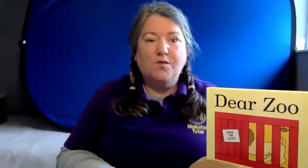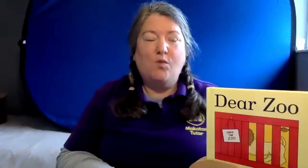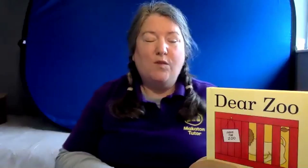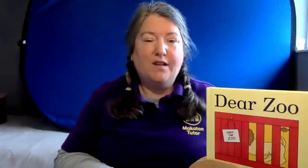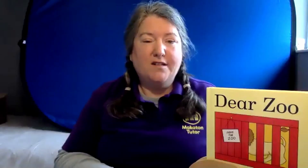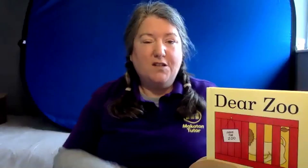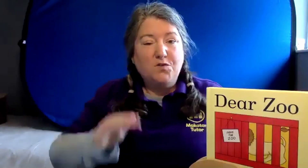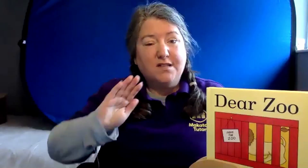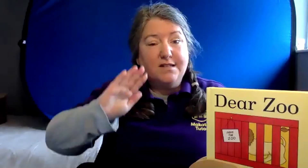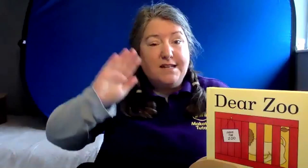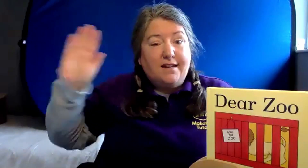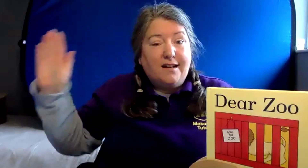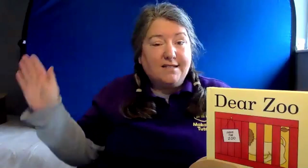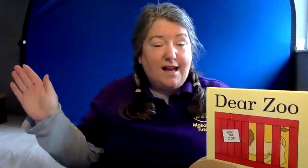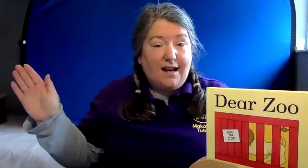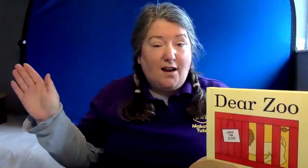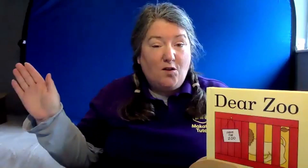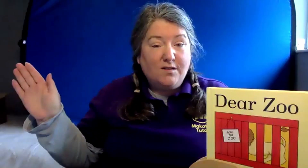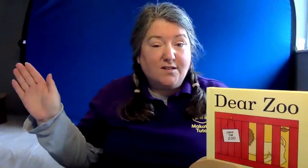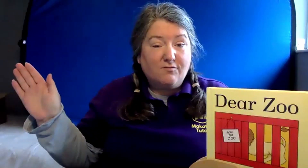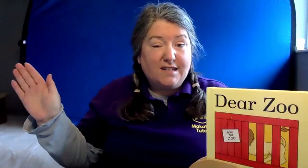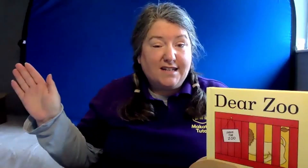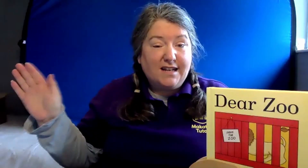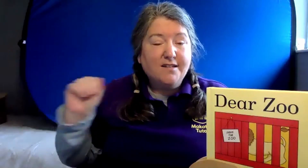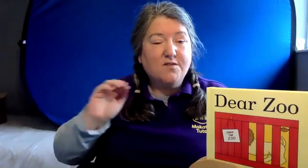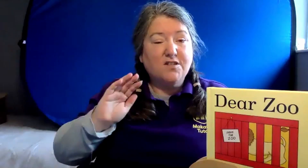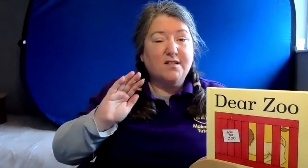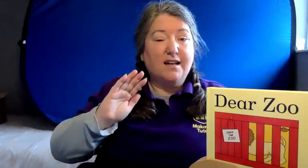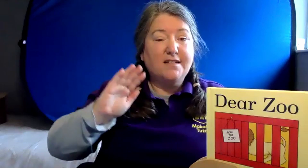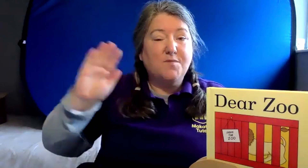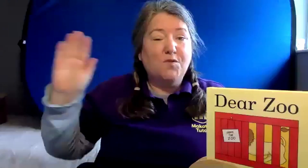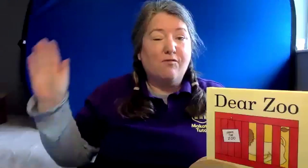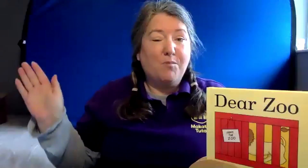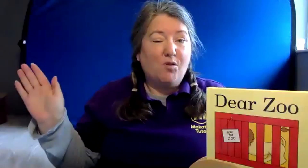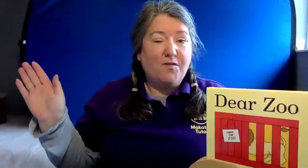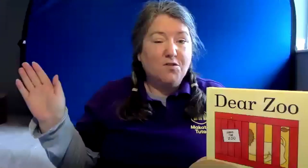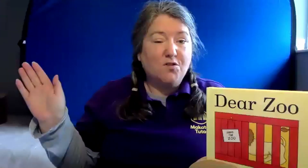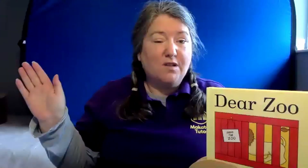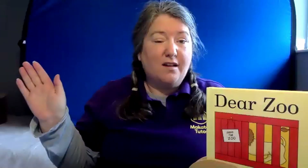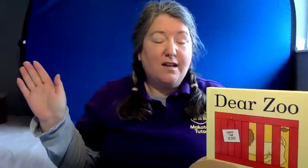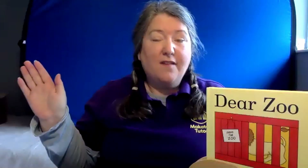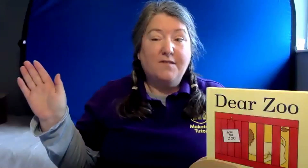well, we're going to use the dear as a hello, as a greeting. So it's just a nice smooth rainbow off your shoulder for